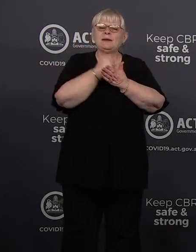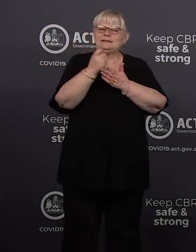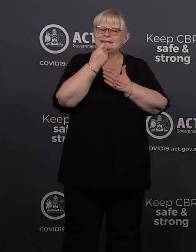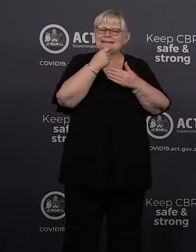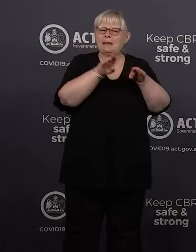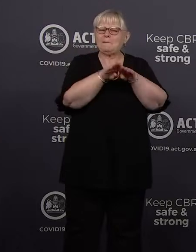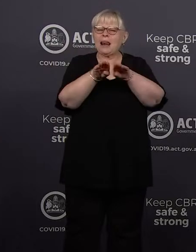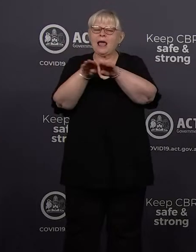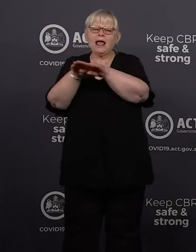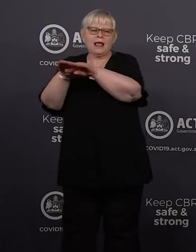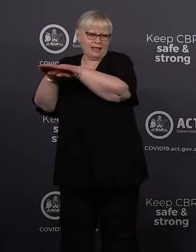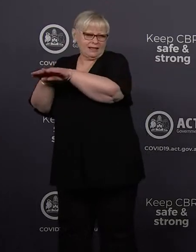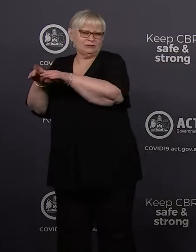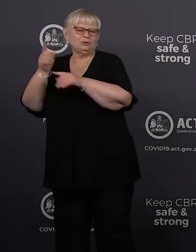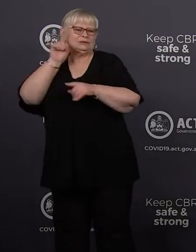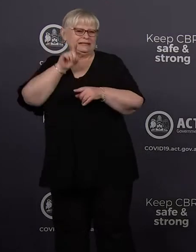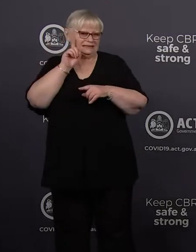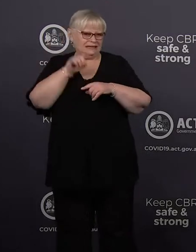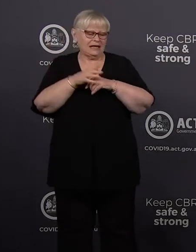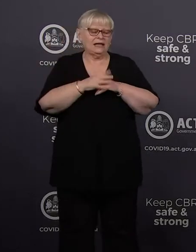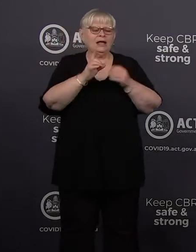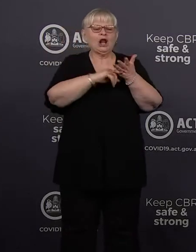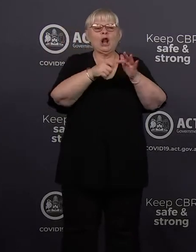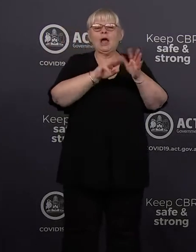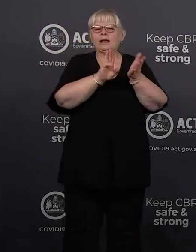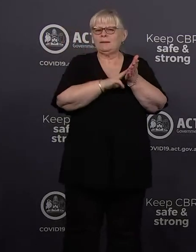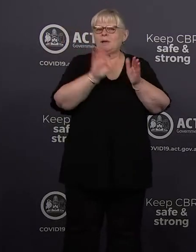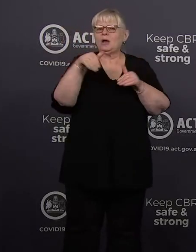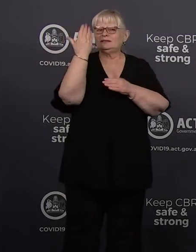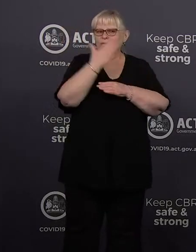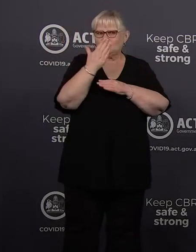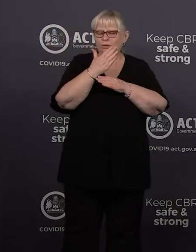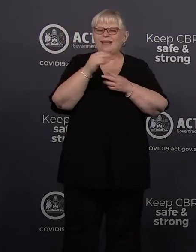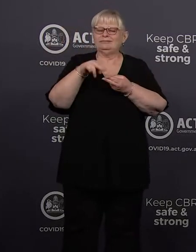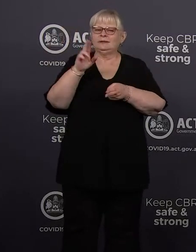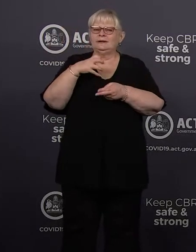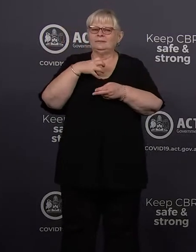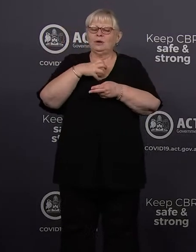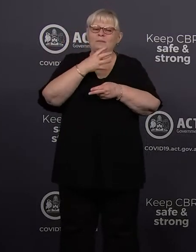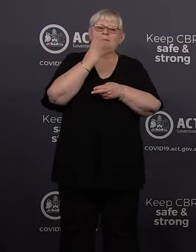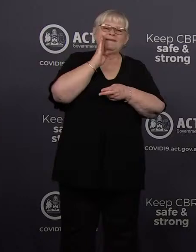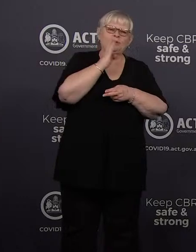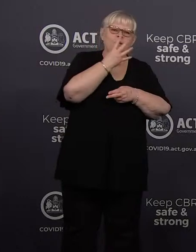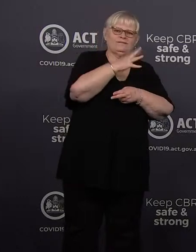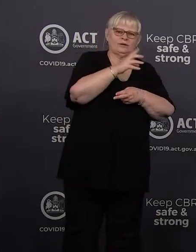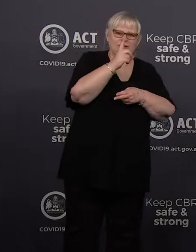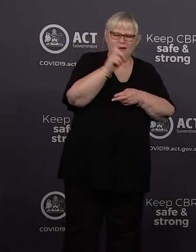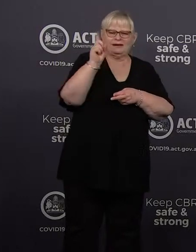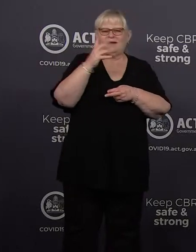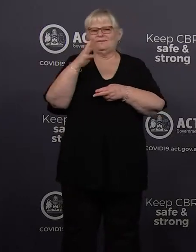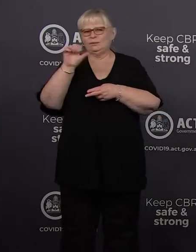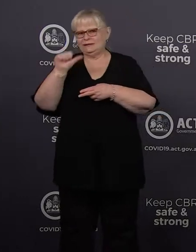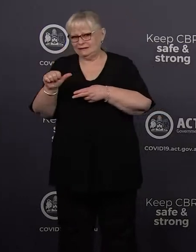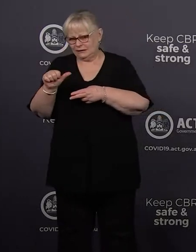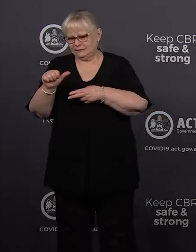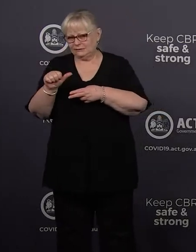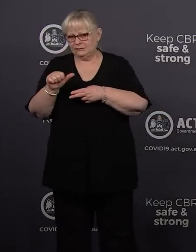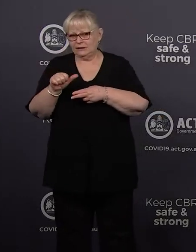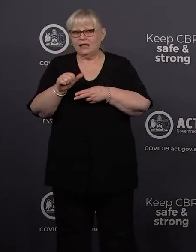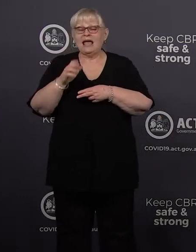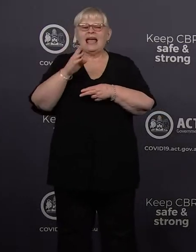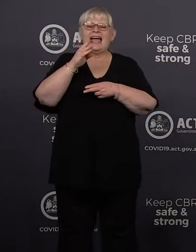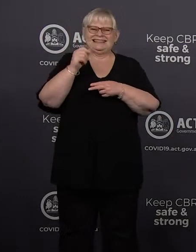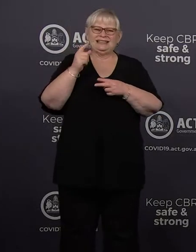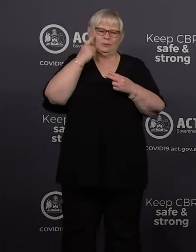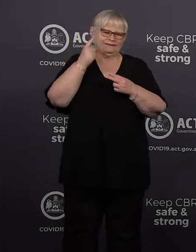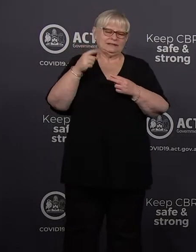since our update yesterday. Lyneham High School has increased from 41 to 46, and we've seen some of those coming